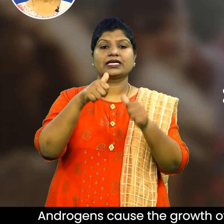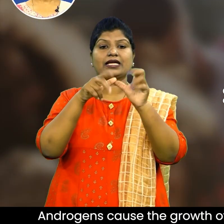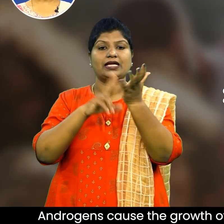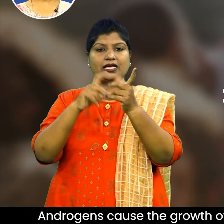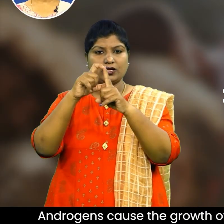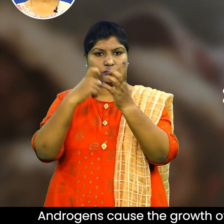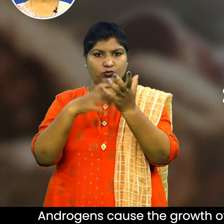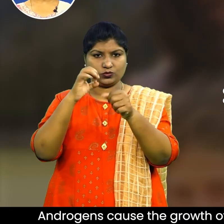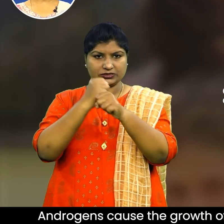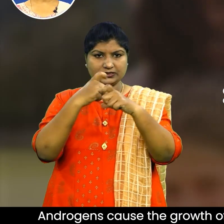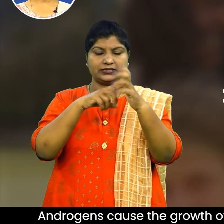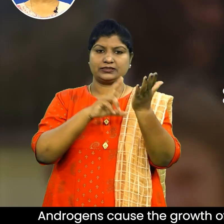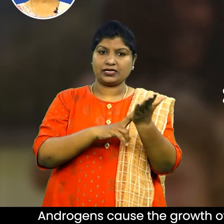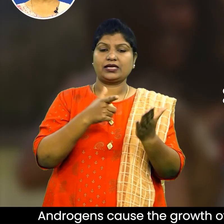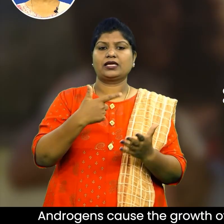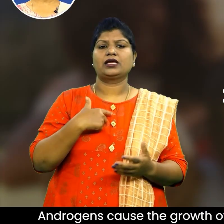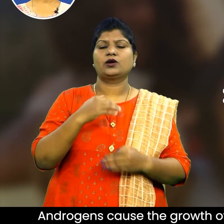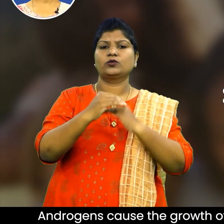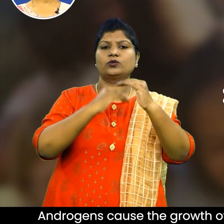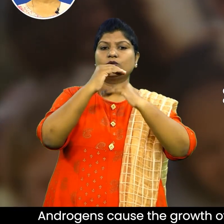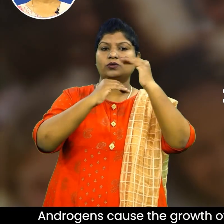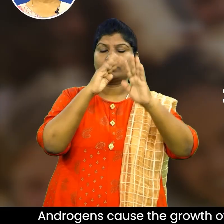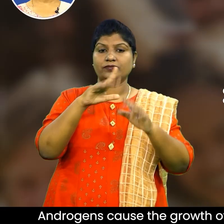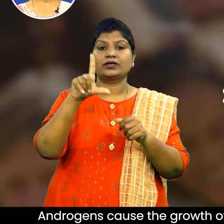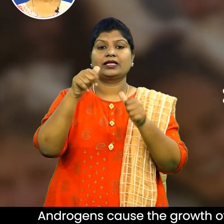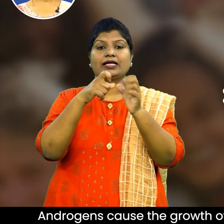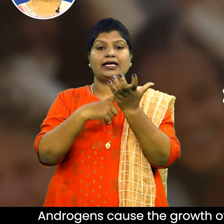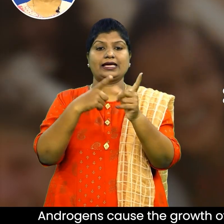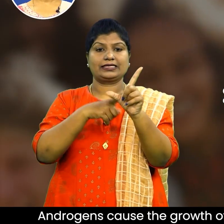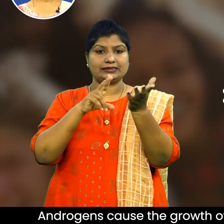Androgens cause the growth of the larynx,